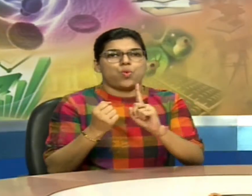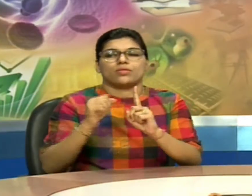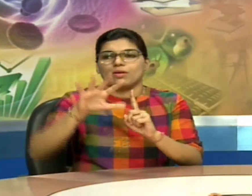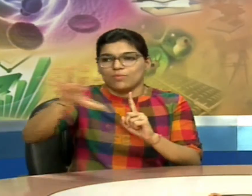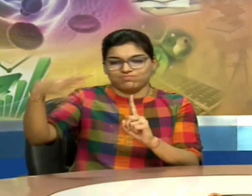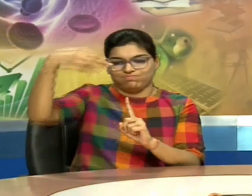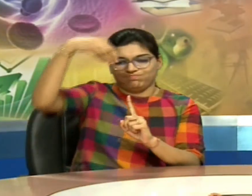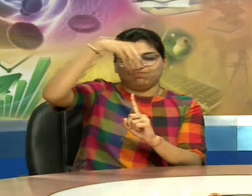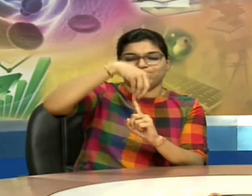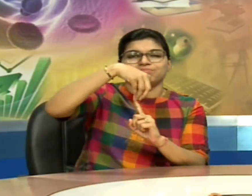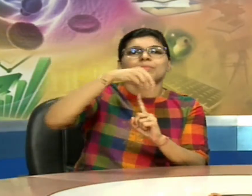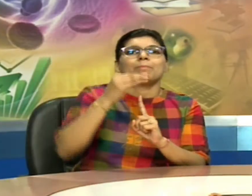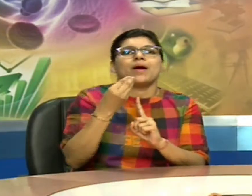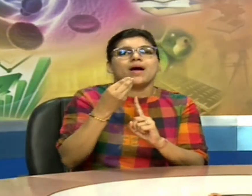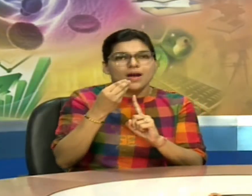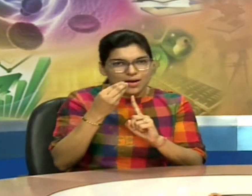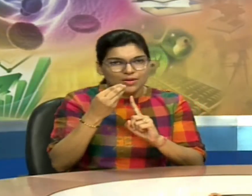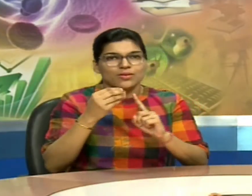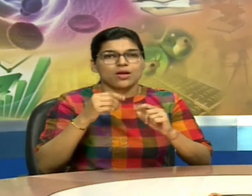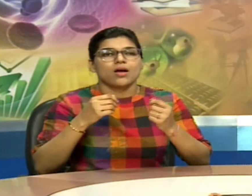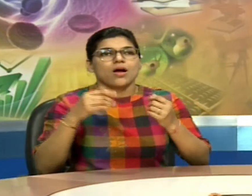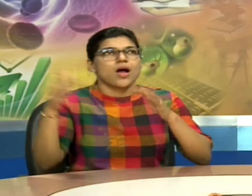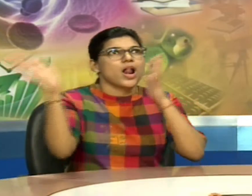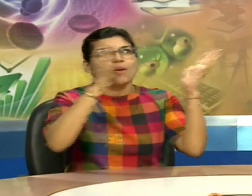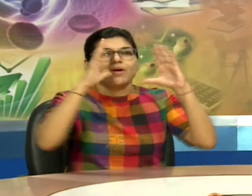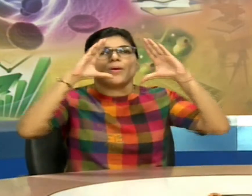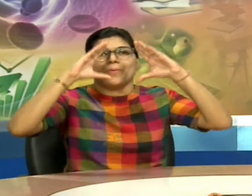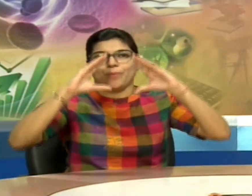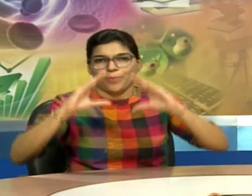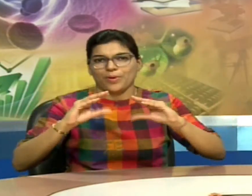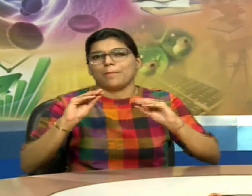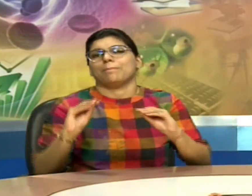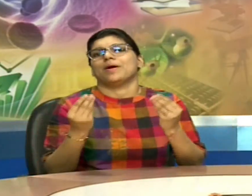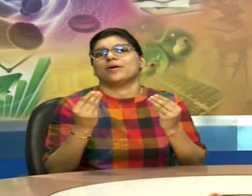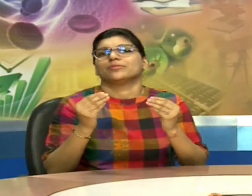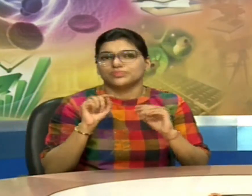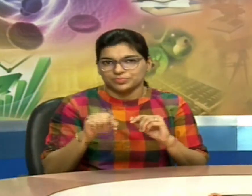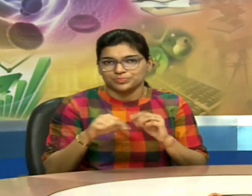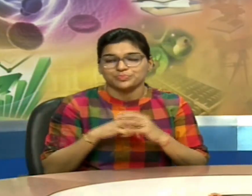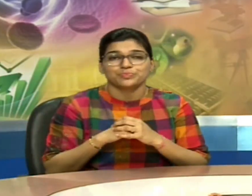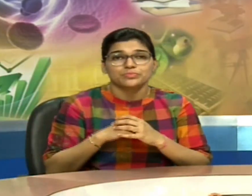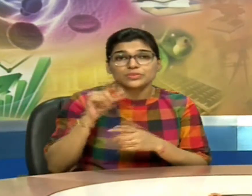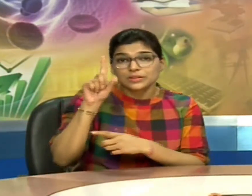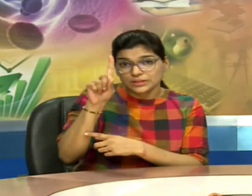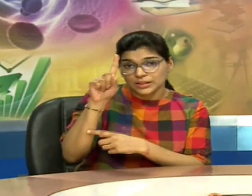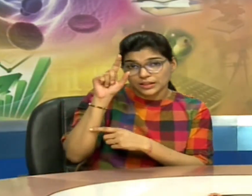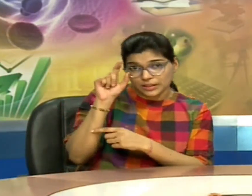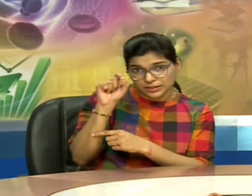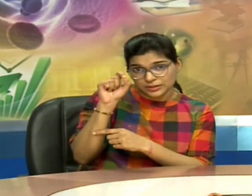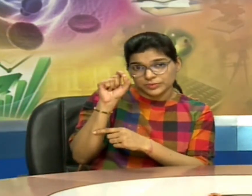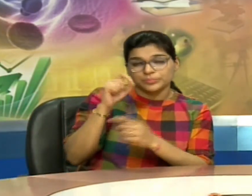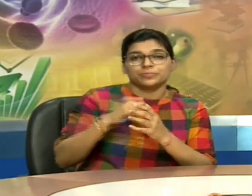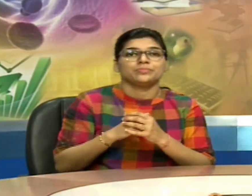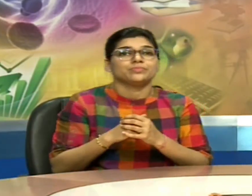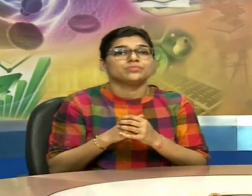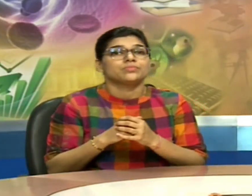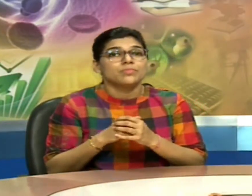while traveling for covering long distances, if we use a carpool, we can save